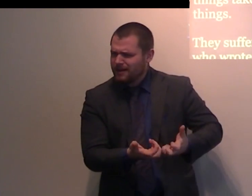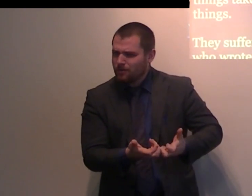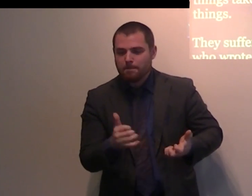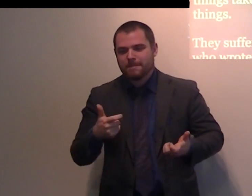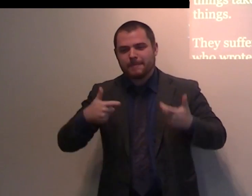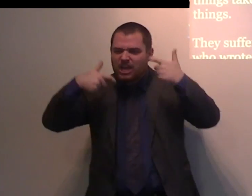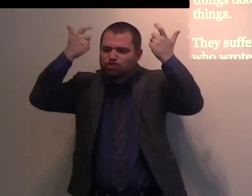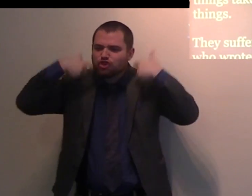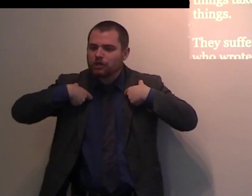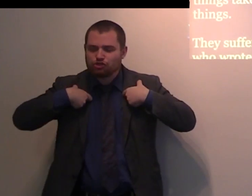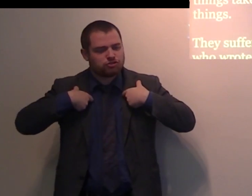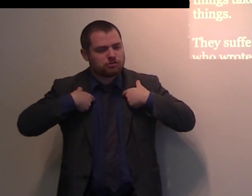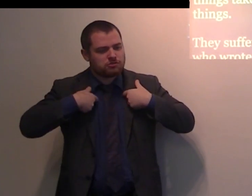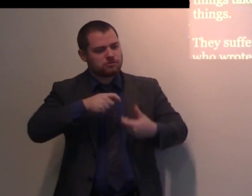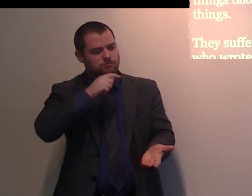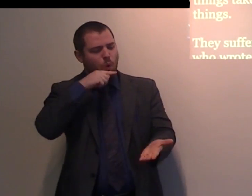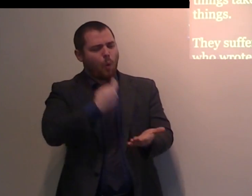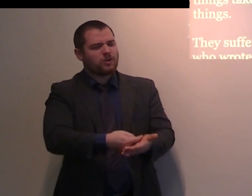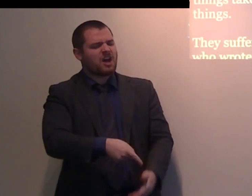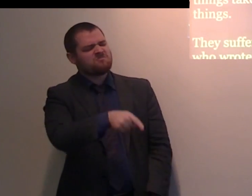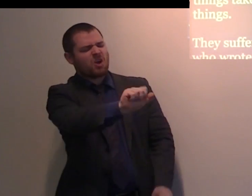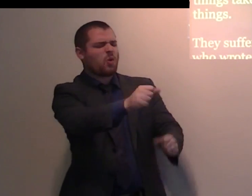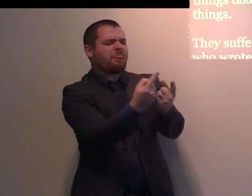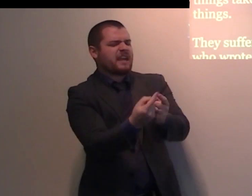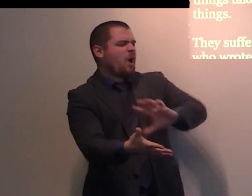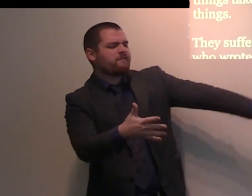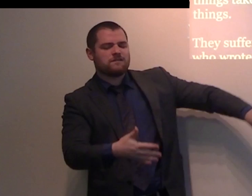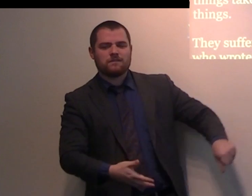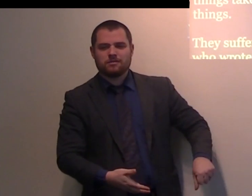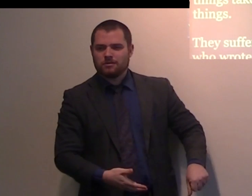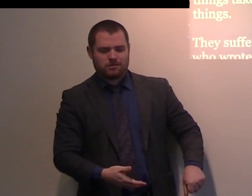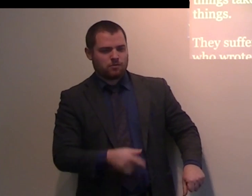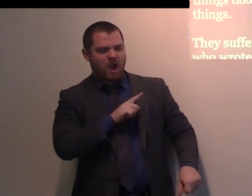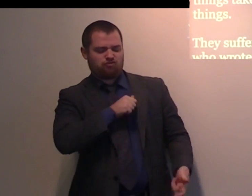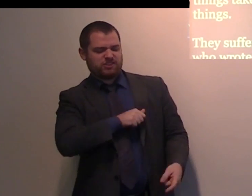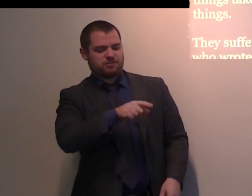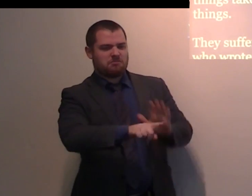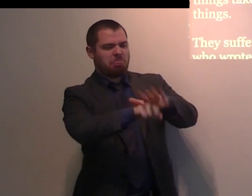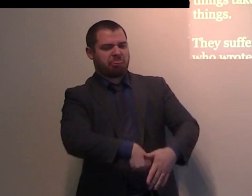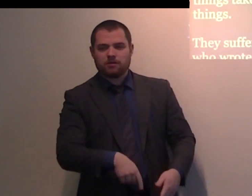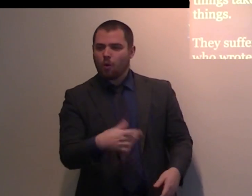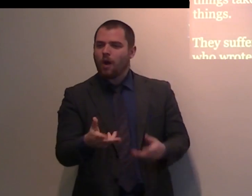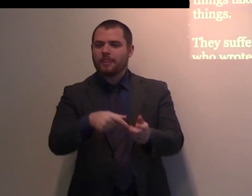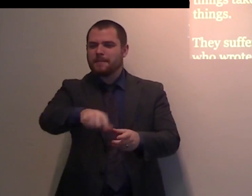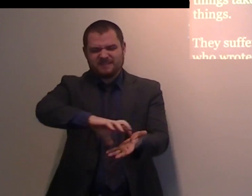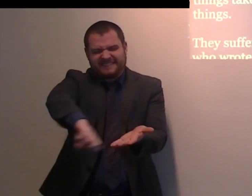Maybe the judge ordered their things taken away, or people stole their things.